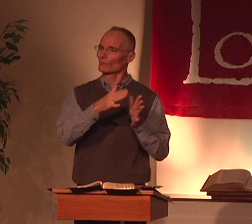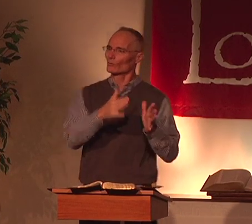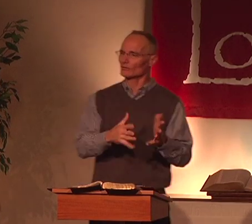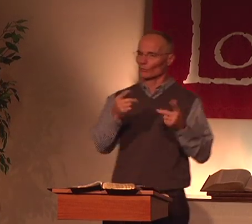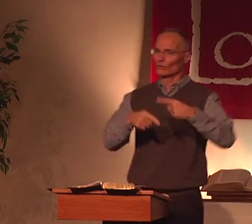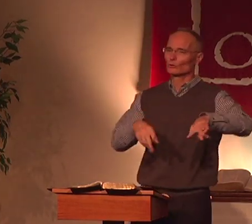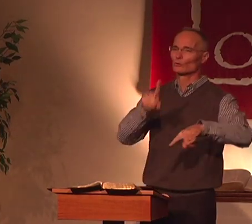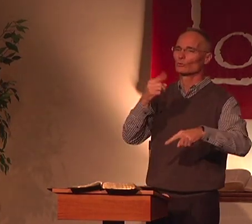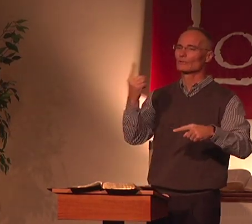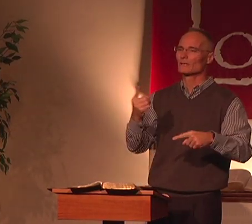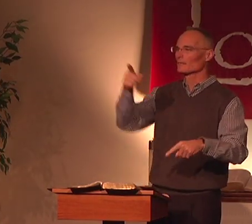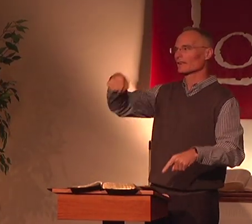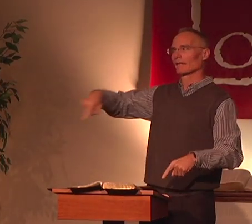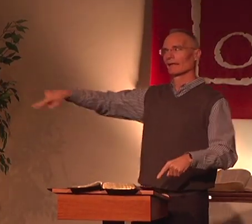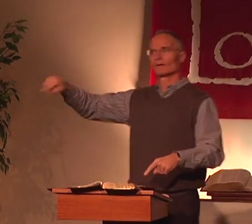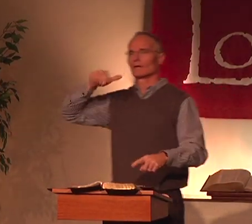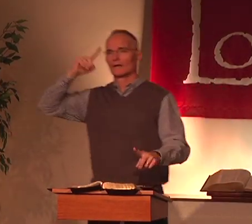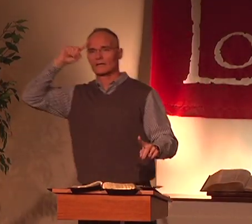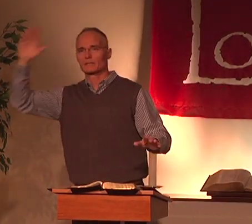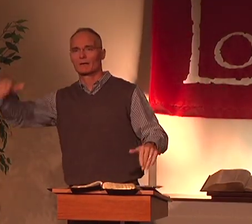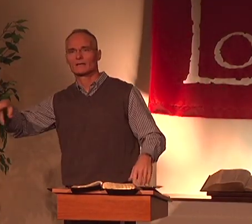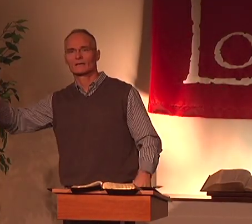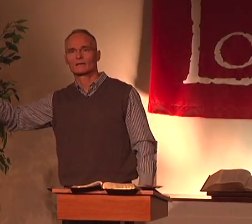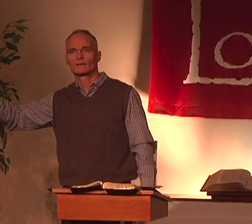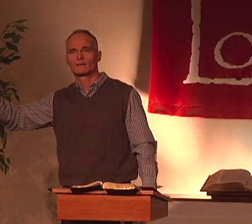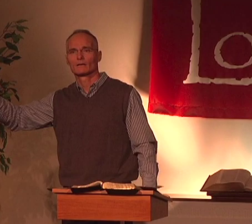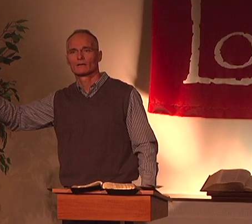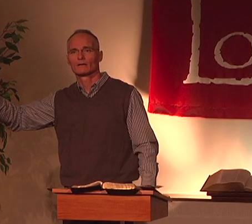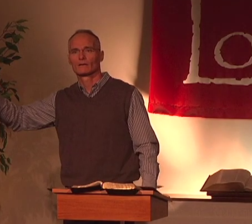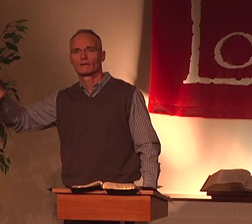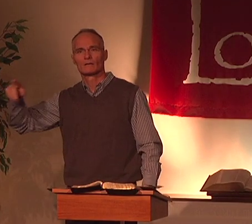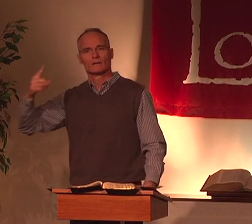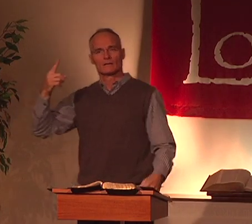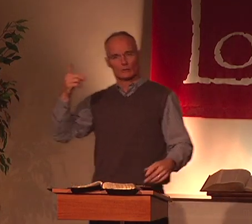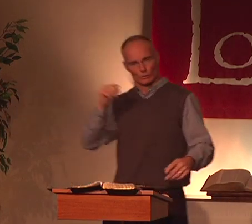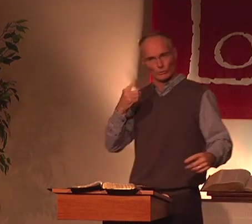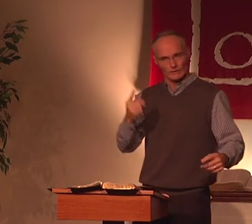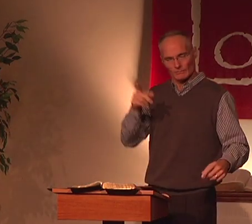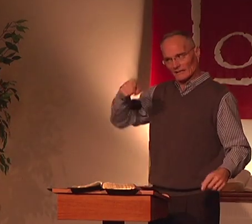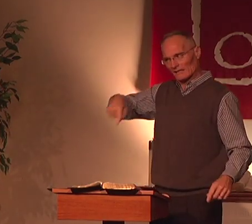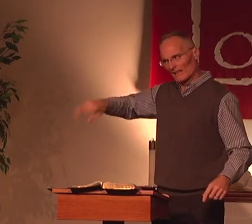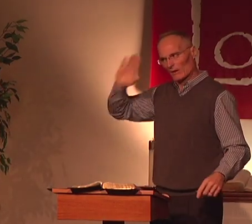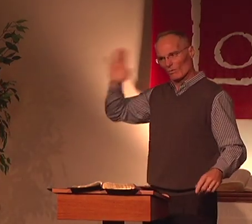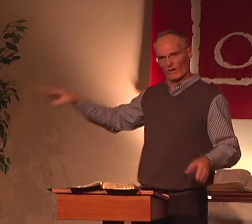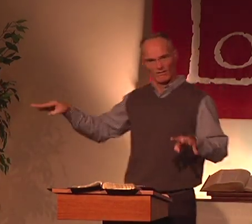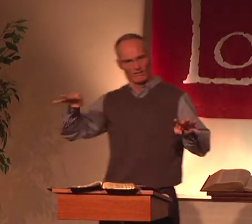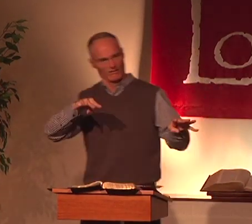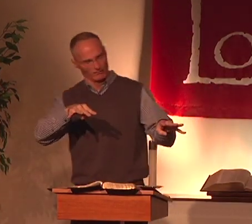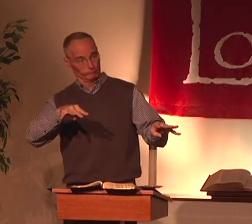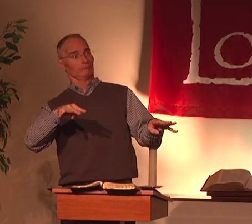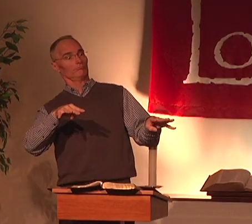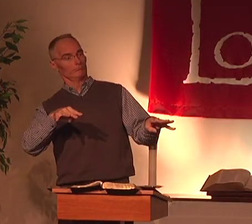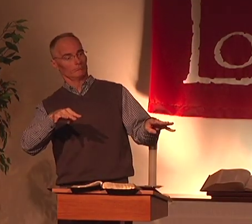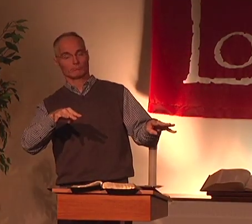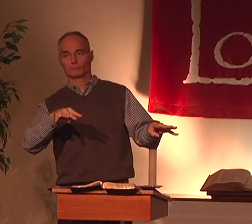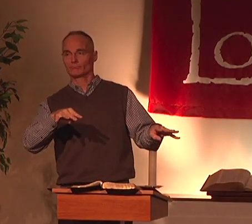He's Telling the Christians When you Do something They're Not going To expect This Do something They're Going to Look at You